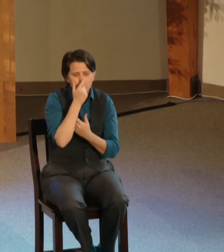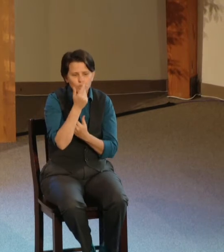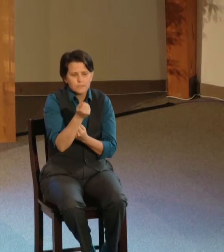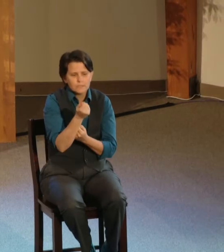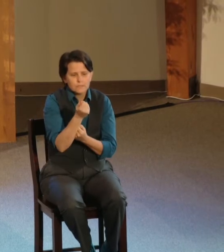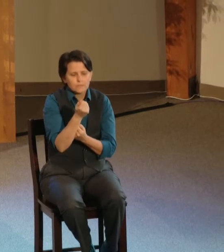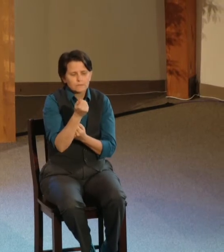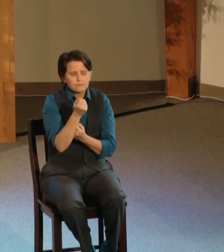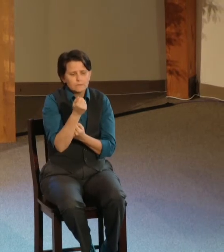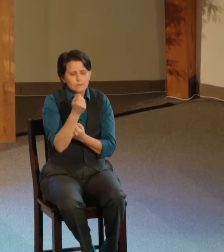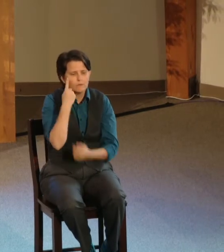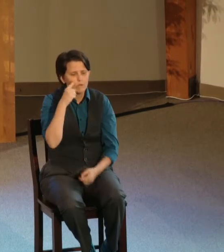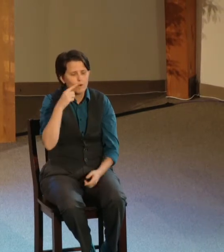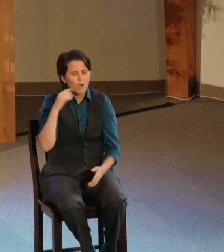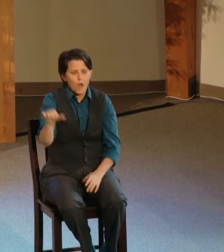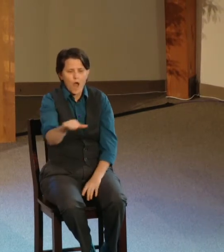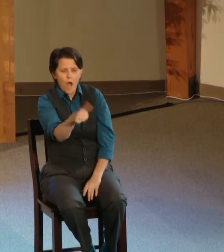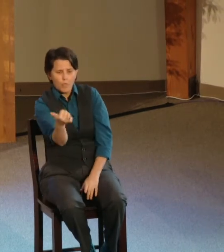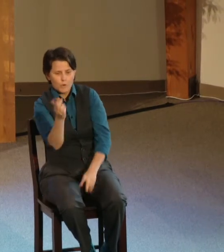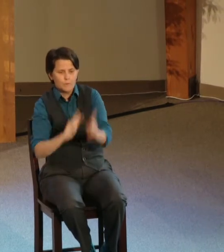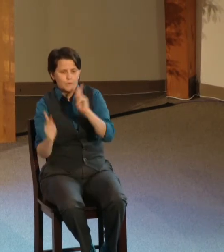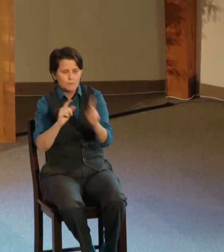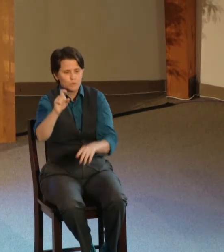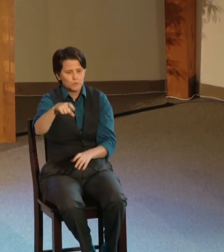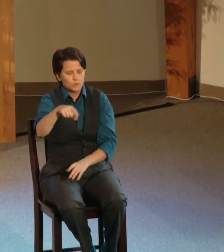do about the issue, right?